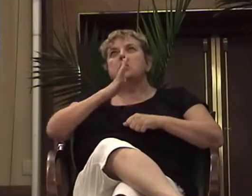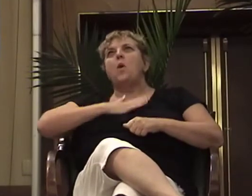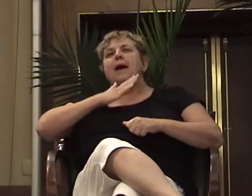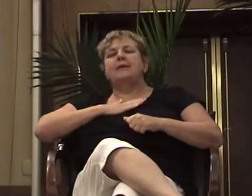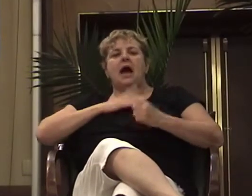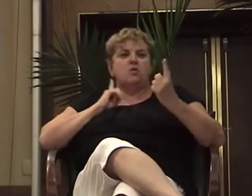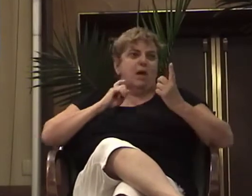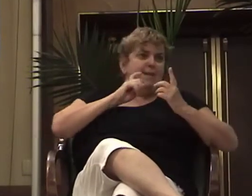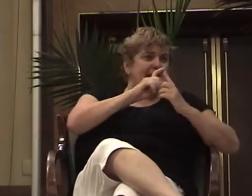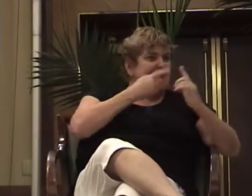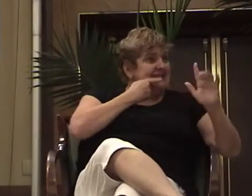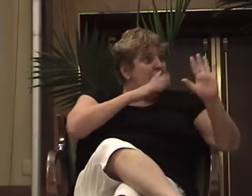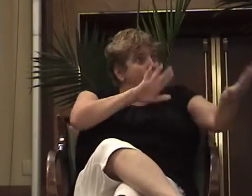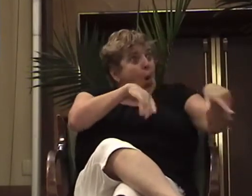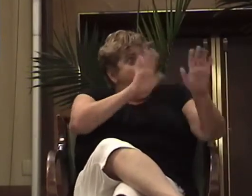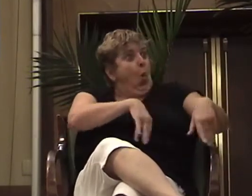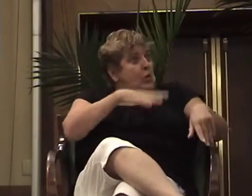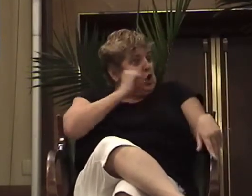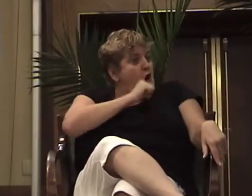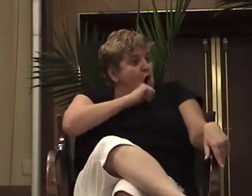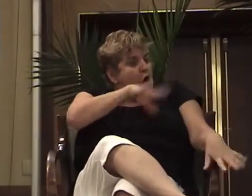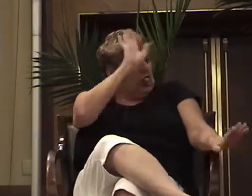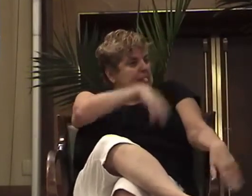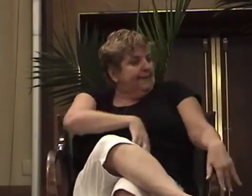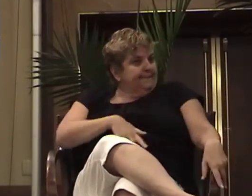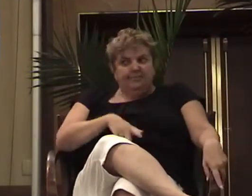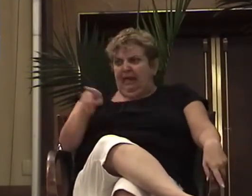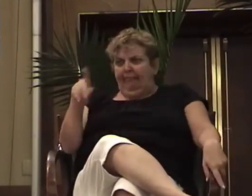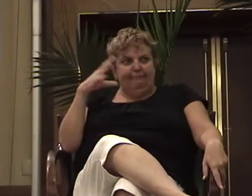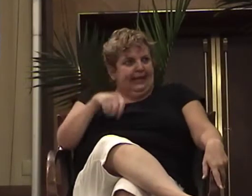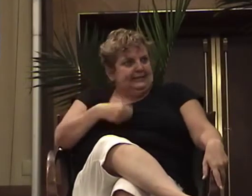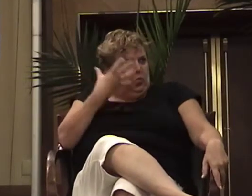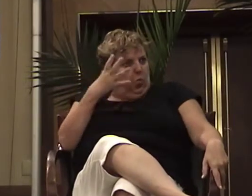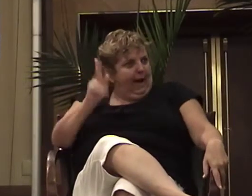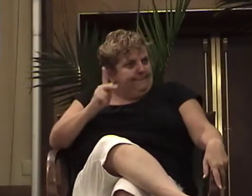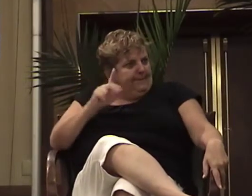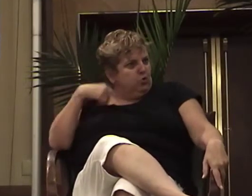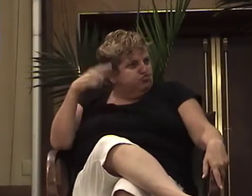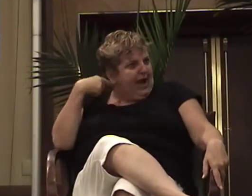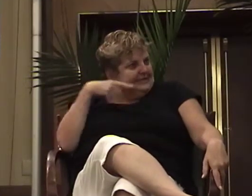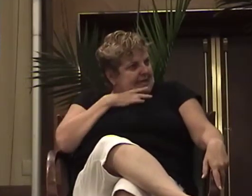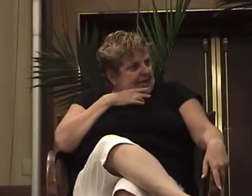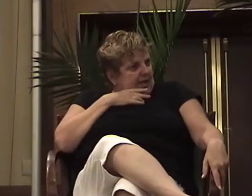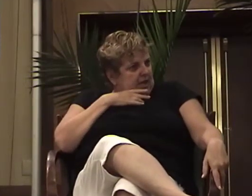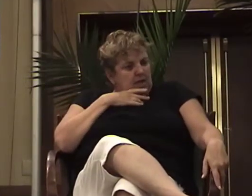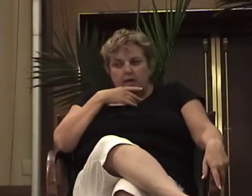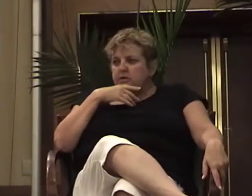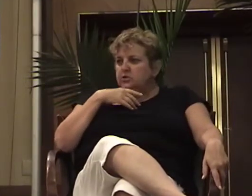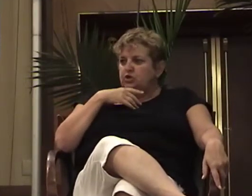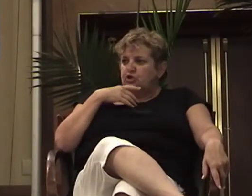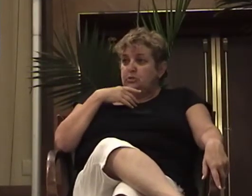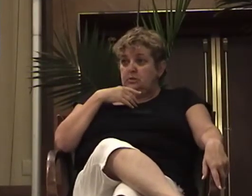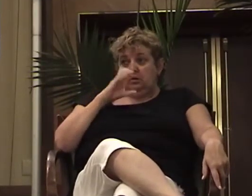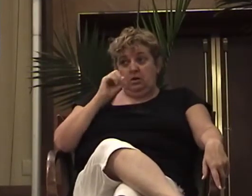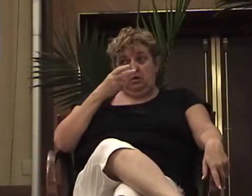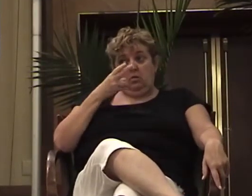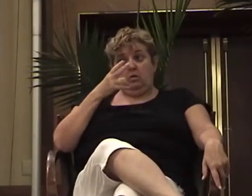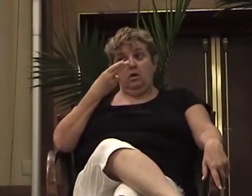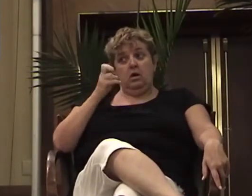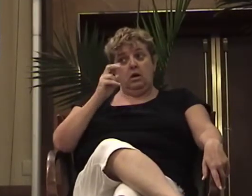like, girl, these white people crazy. And she said, oh honey, you just keep coming back. I said, oh